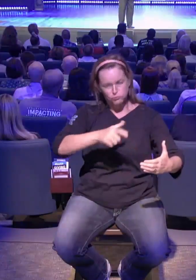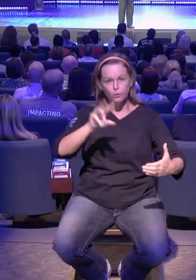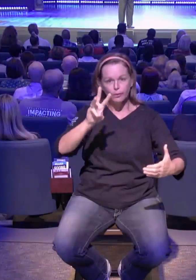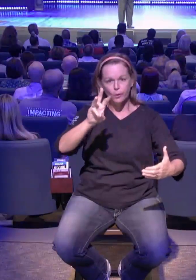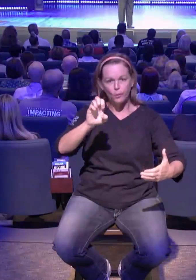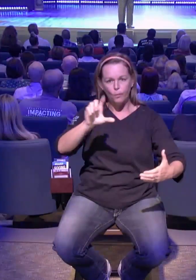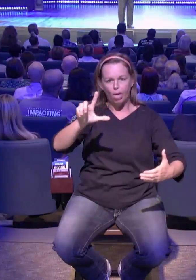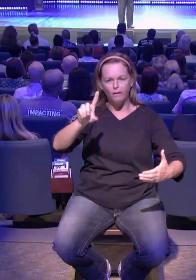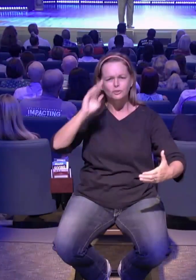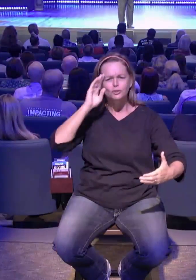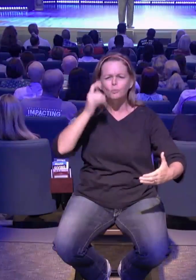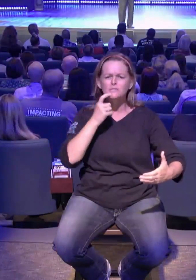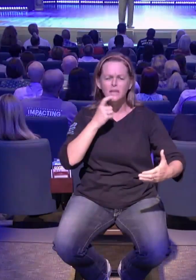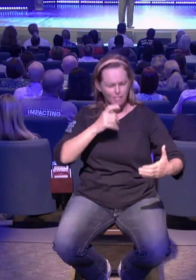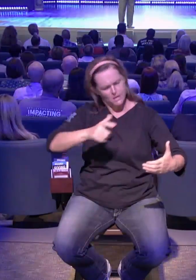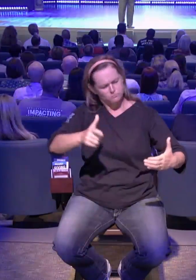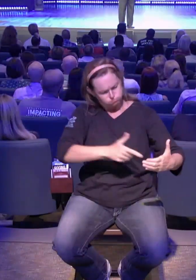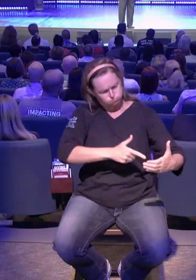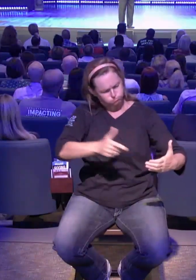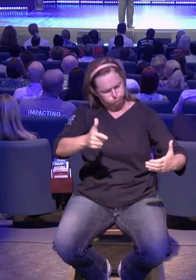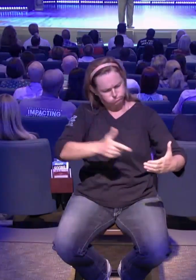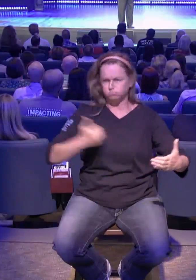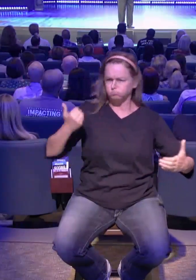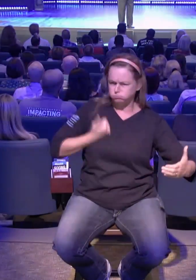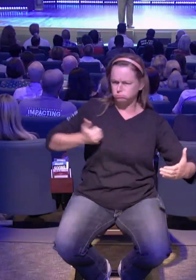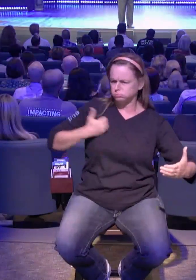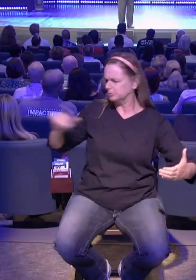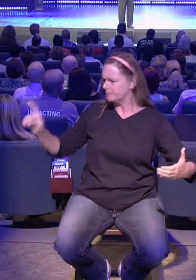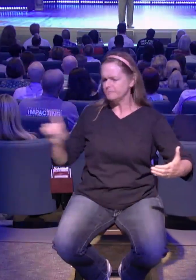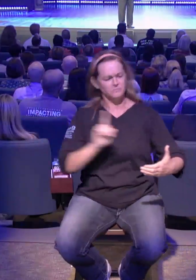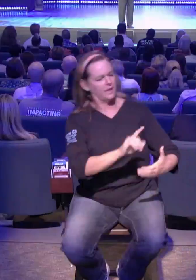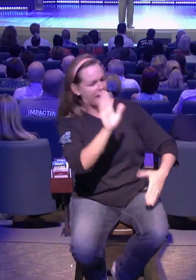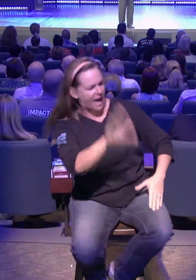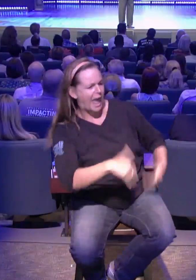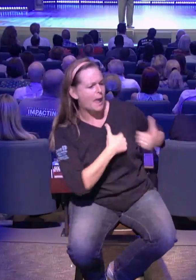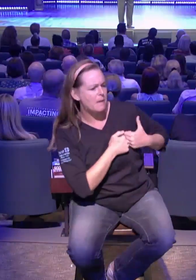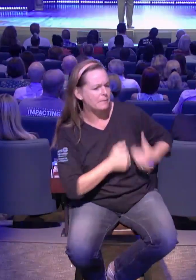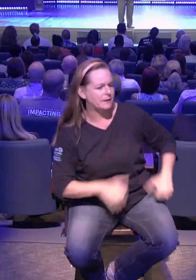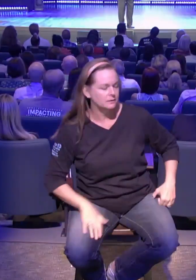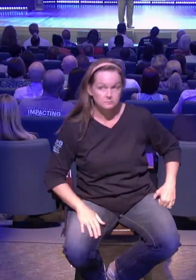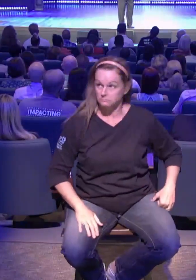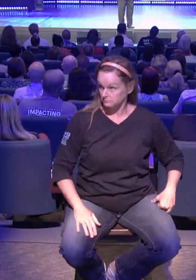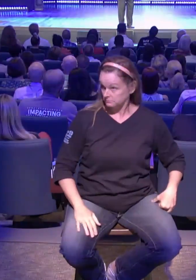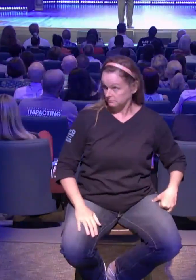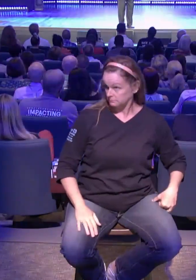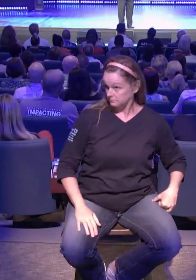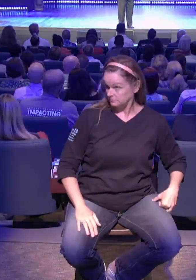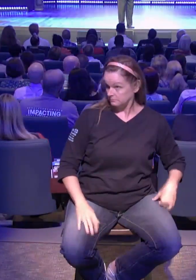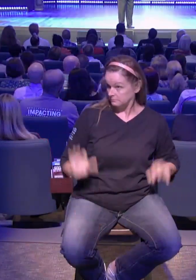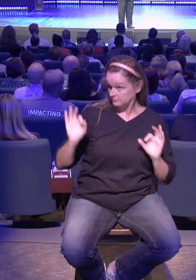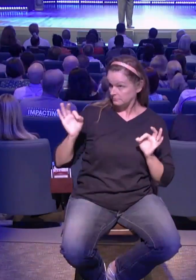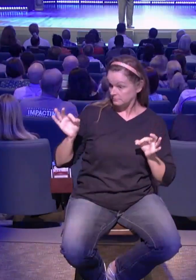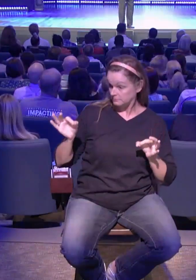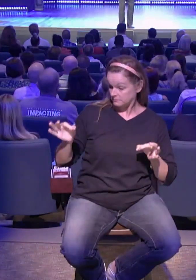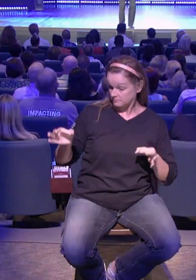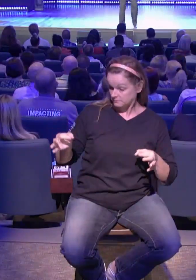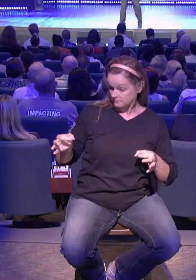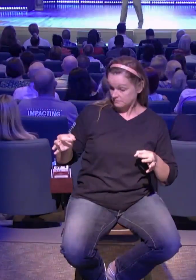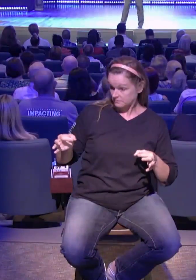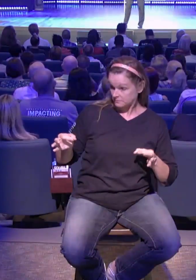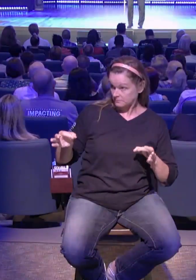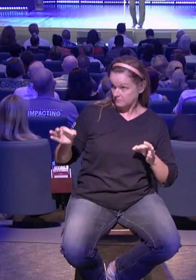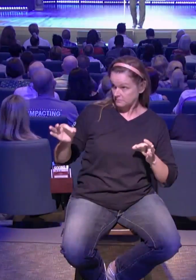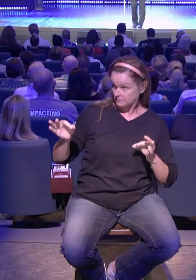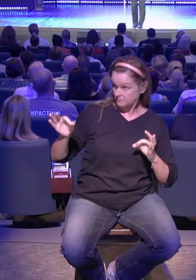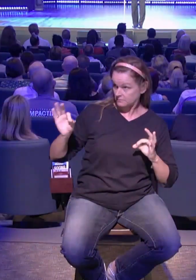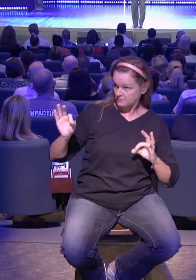steel. I mean, you know, that's a man working with steel. I walked up to him and said, hey, baby. He looked at me